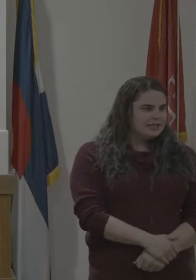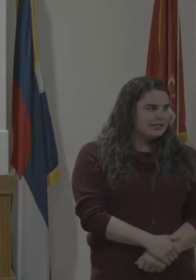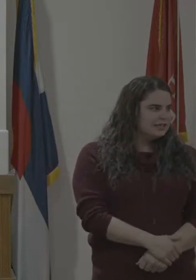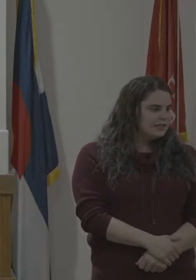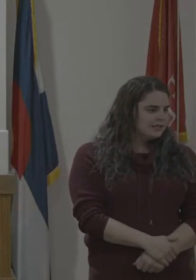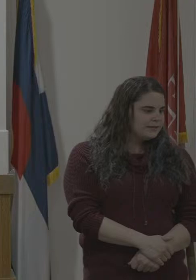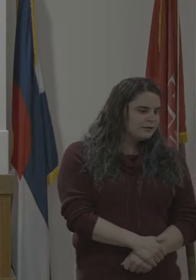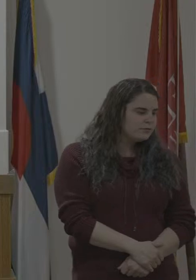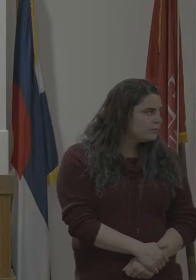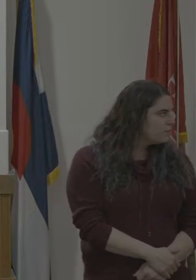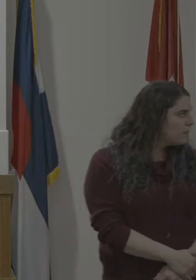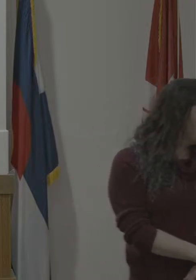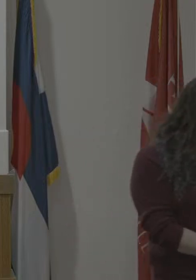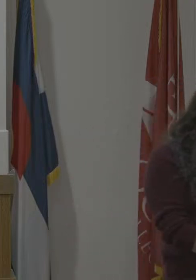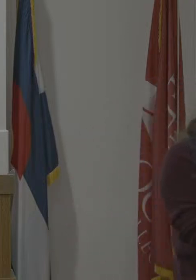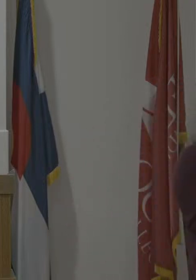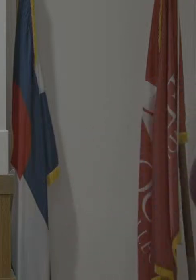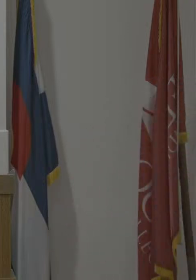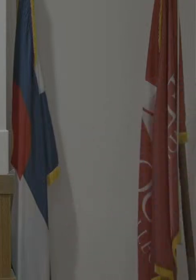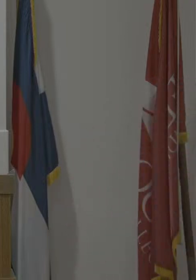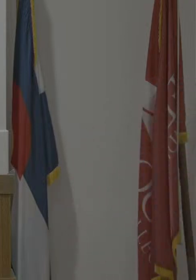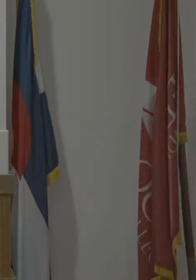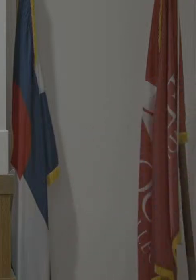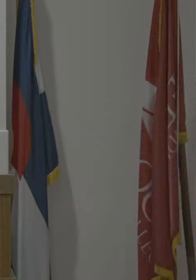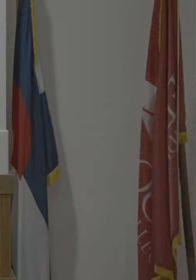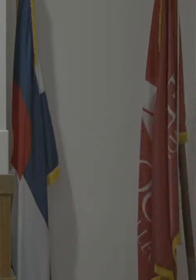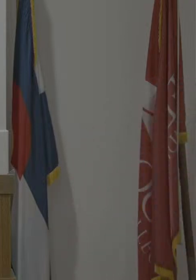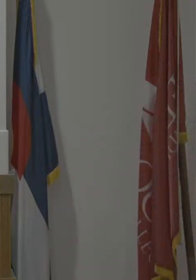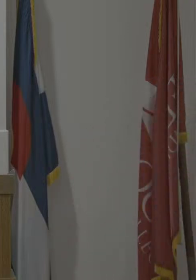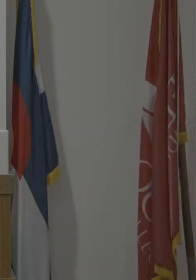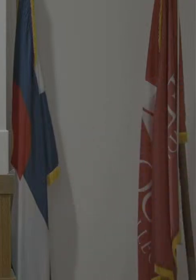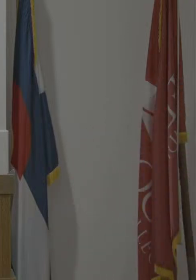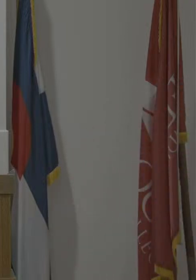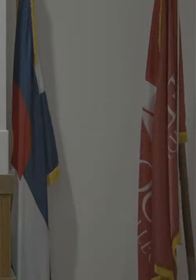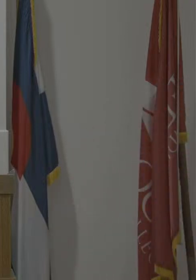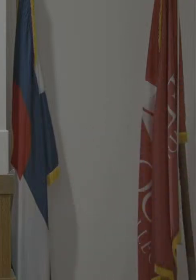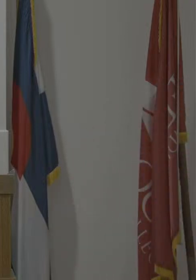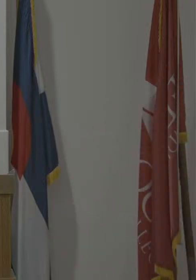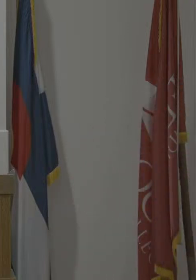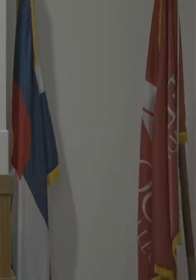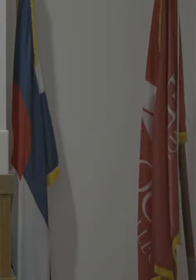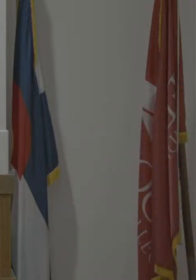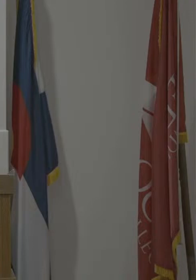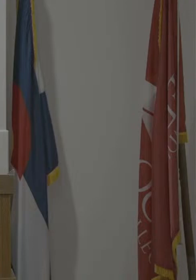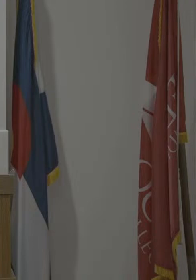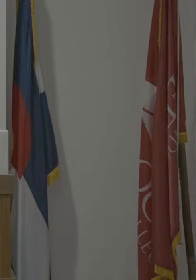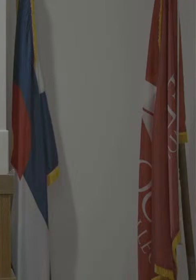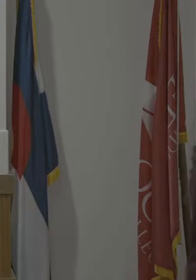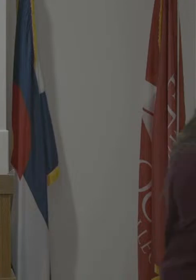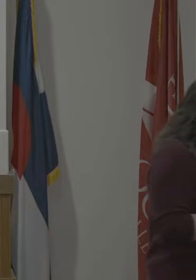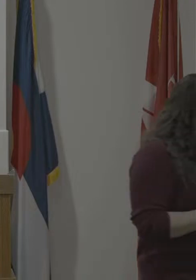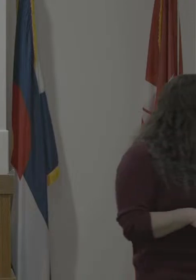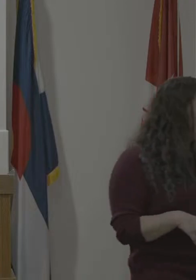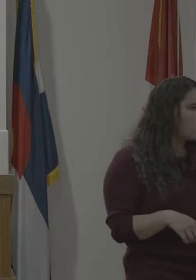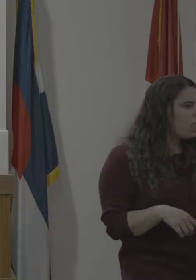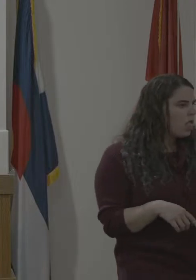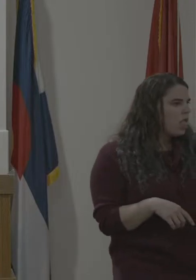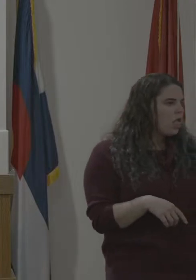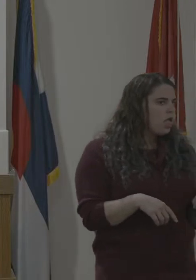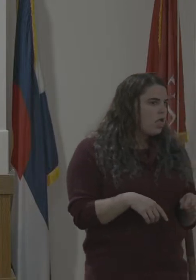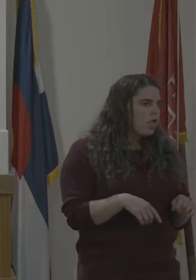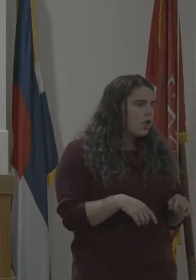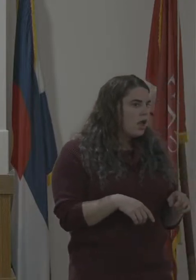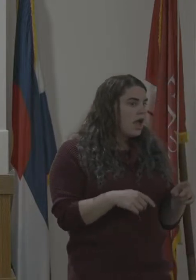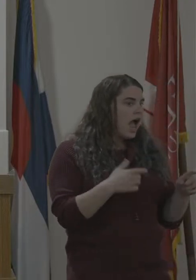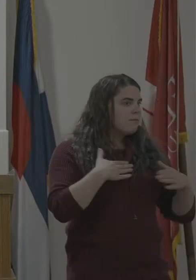I'm a photographer. I own the company Little Lady Wildflower Photography. It gives me